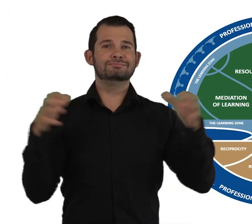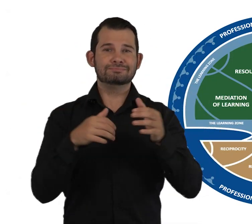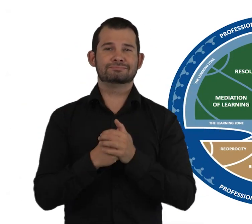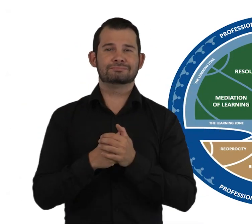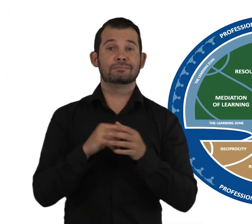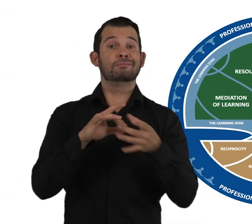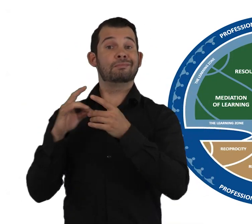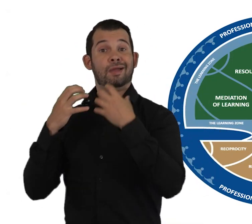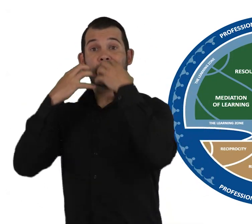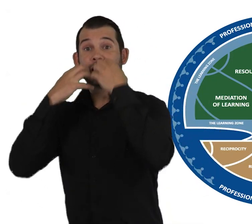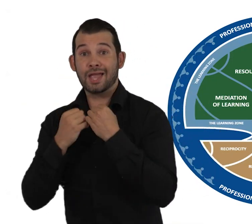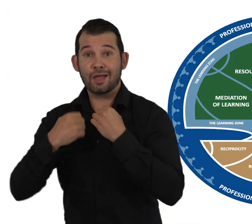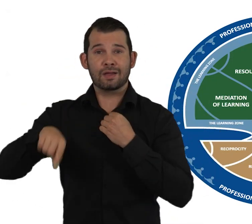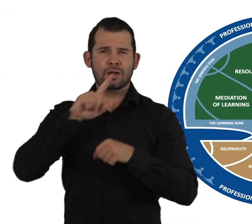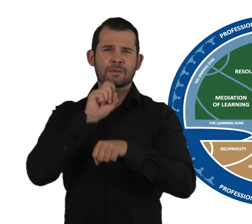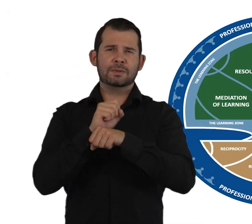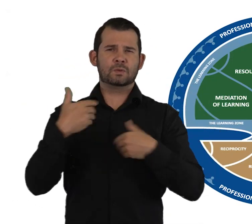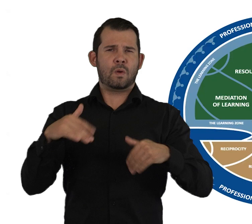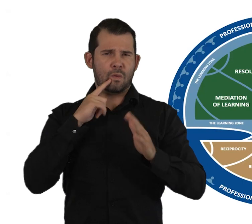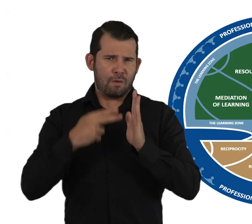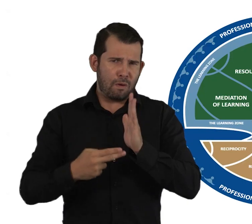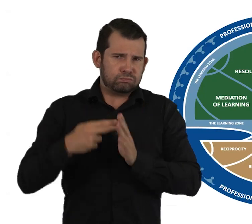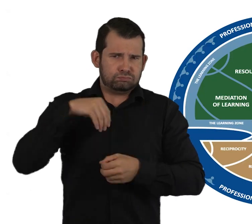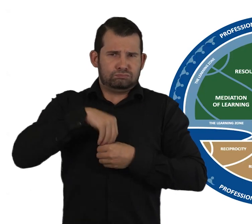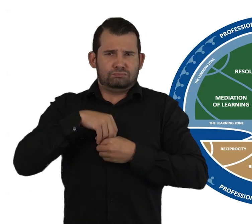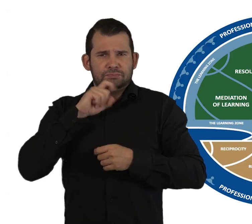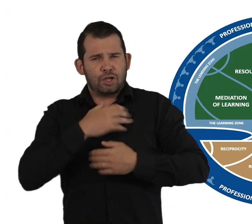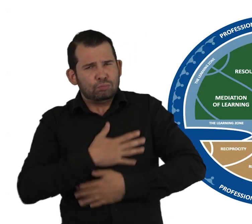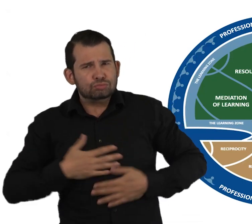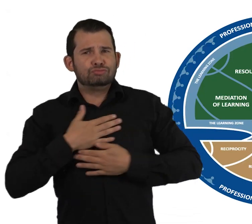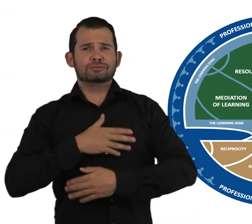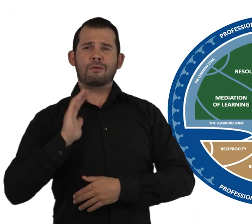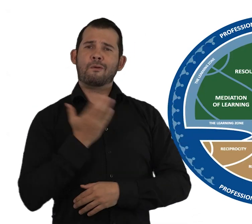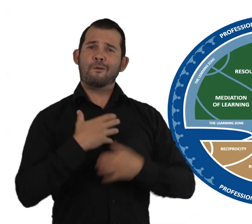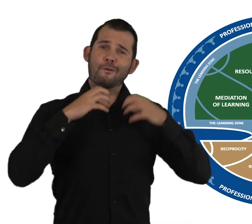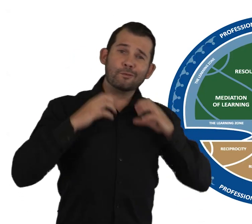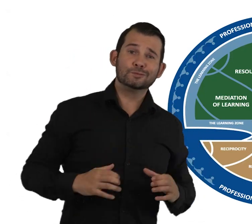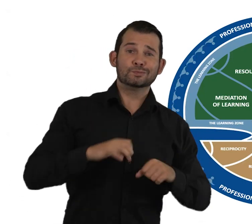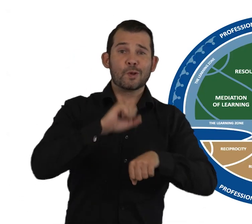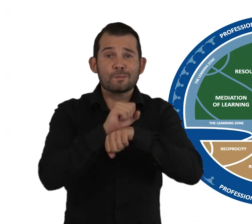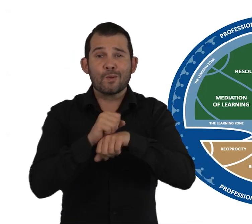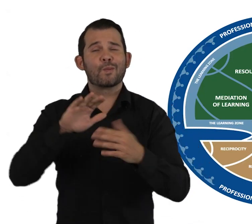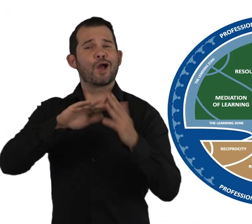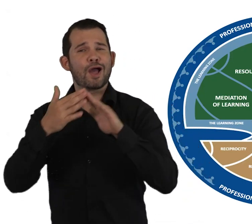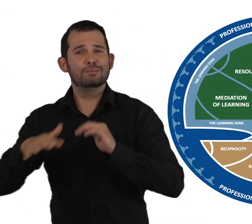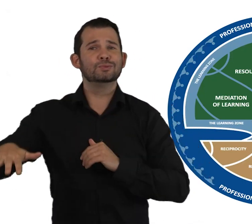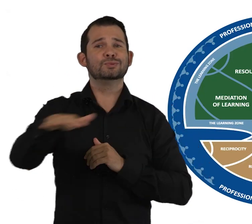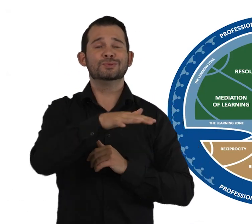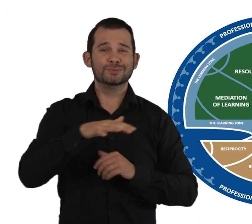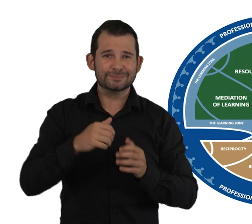to caring, we have a genuine appreciation for our customers, employees, and community. And the